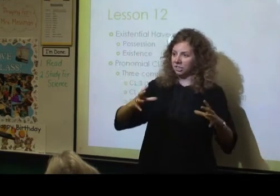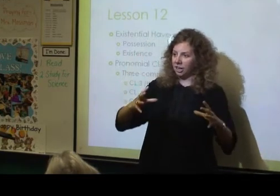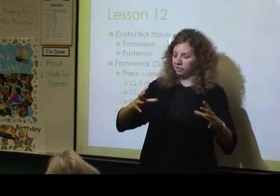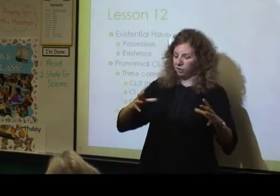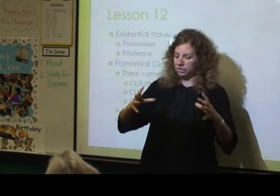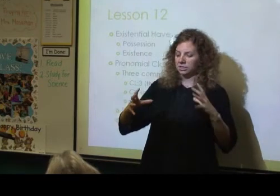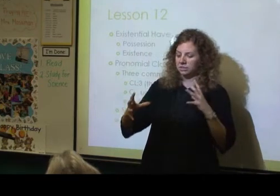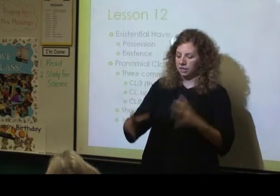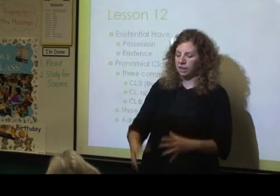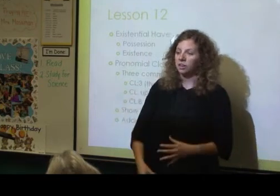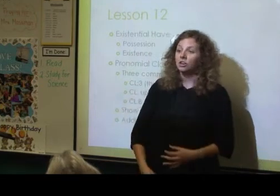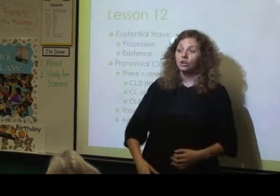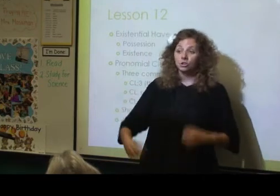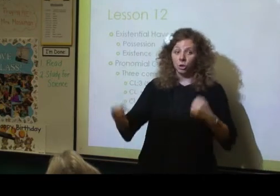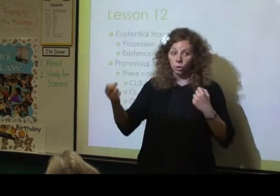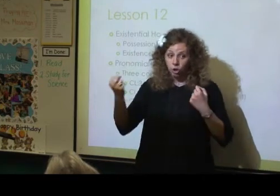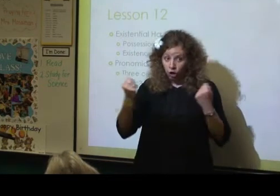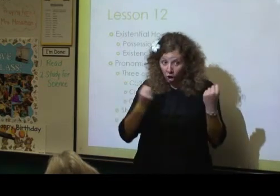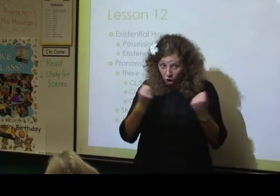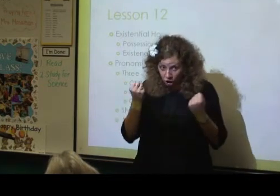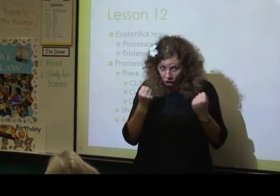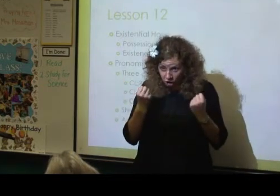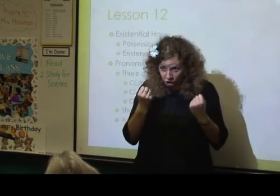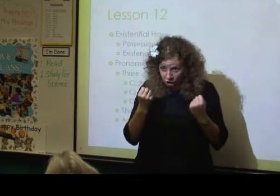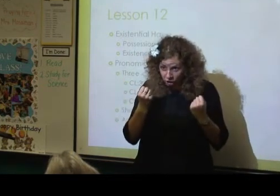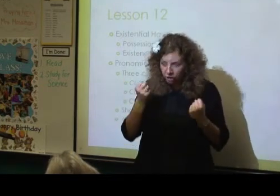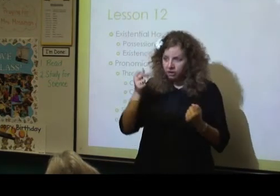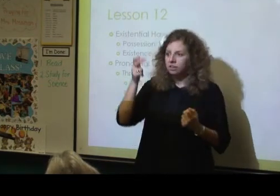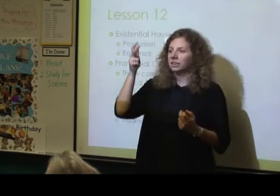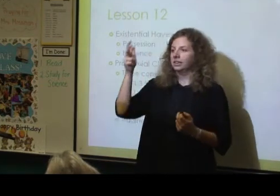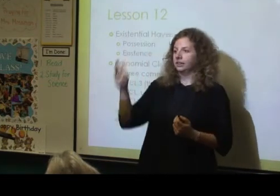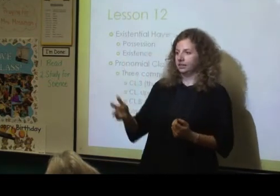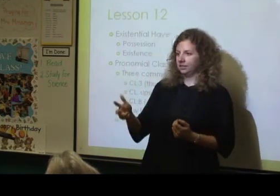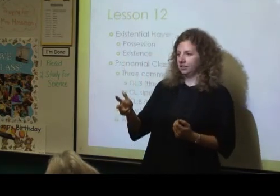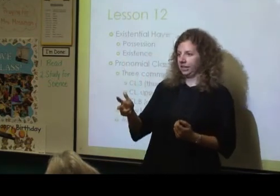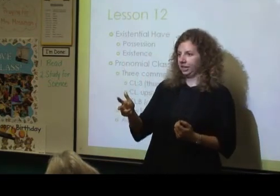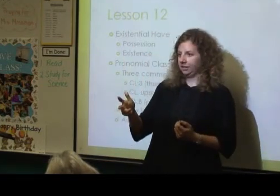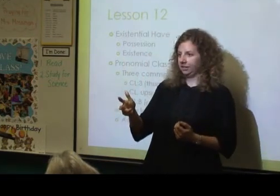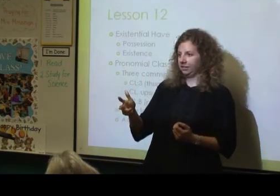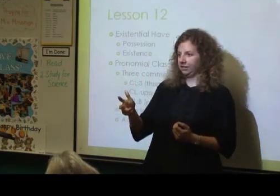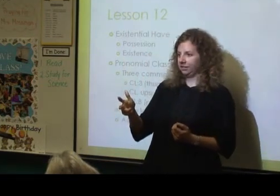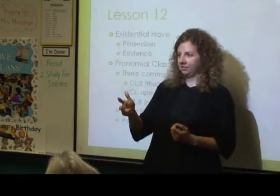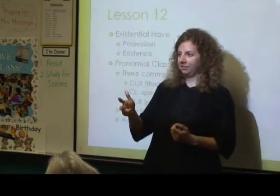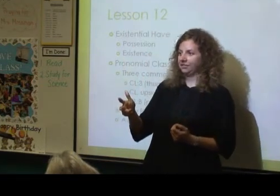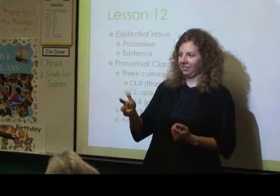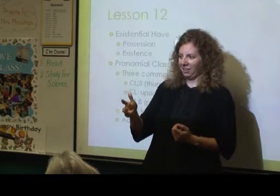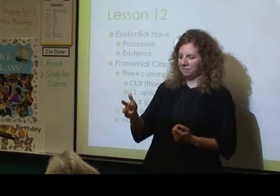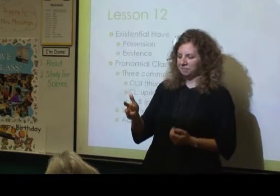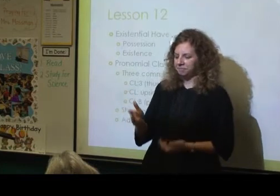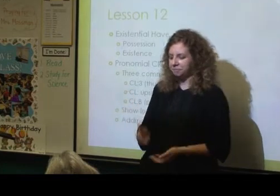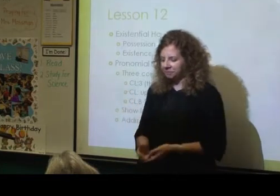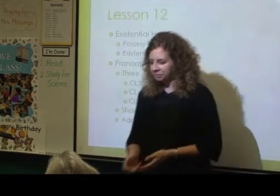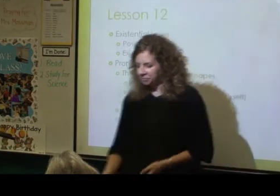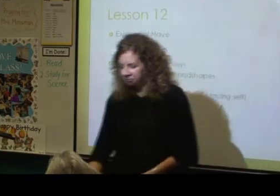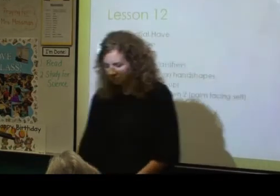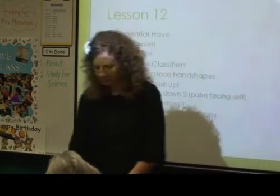entire focus is, okay? So, car, here, okay?